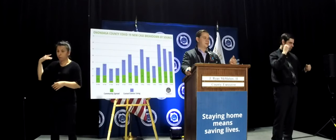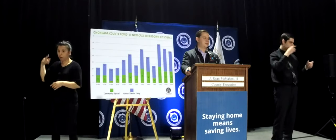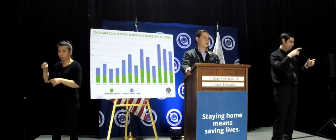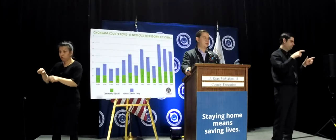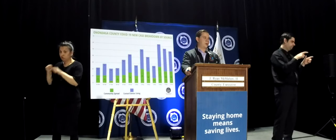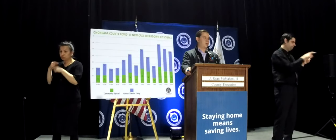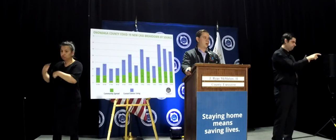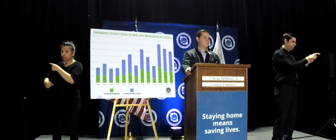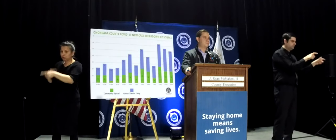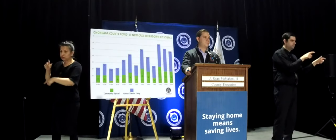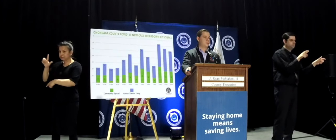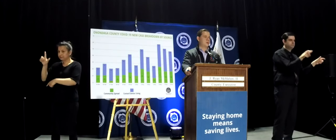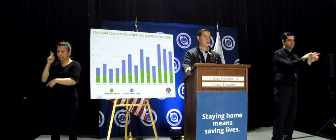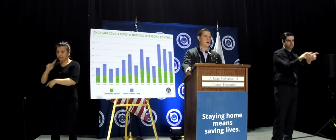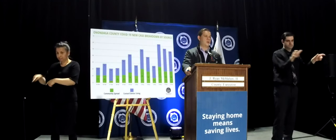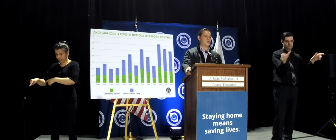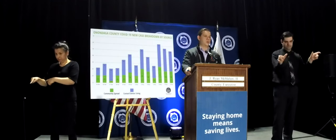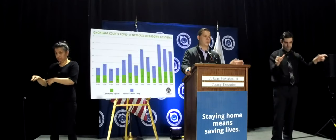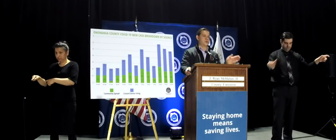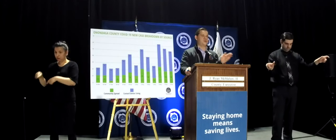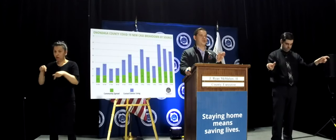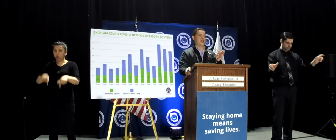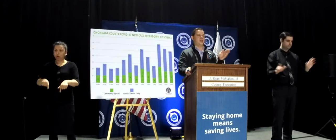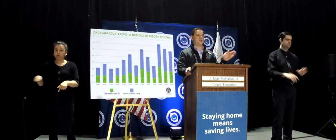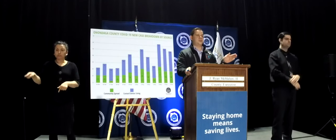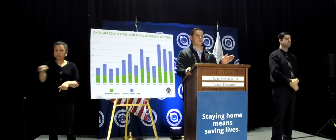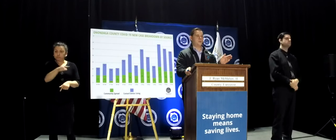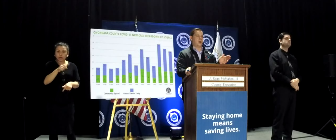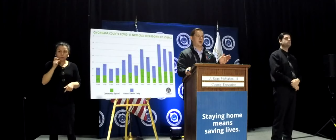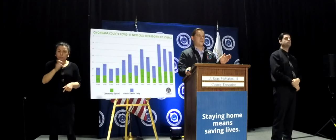days in isolation no matter what. Those rules have